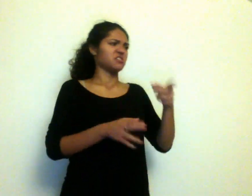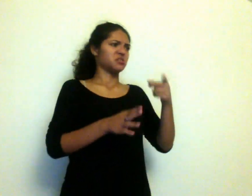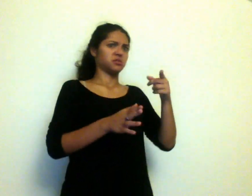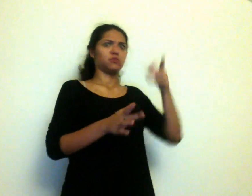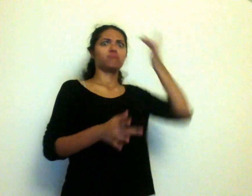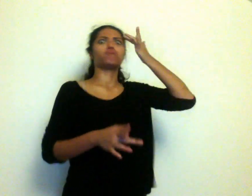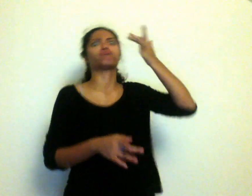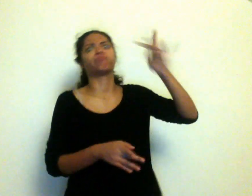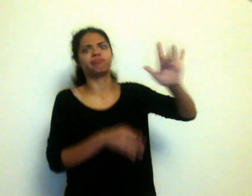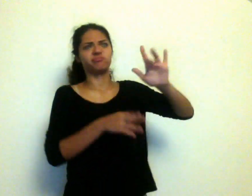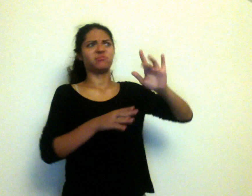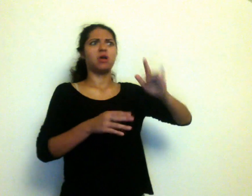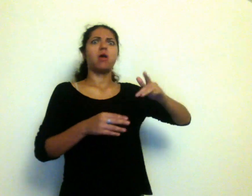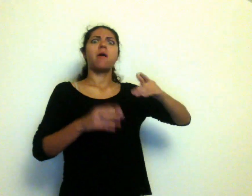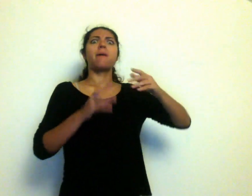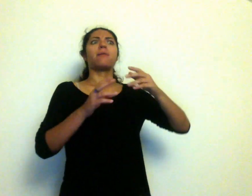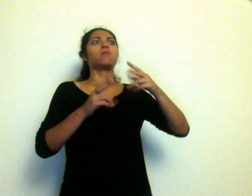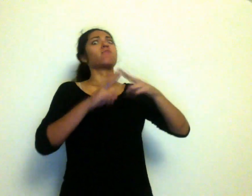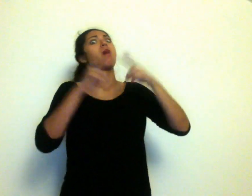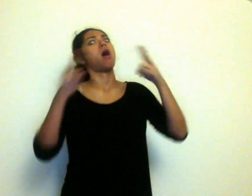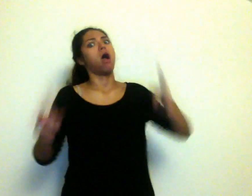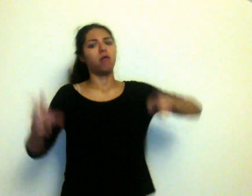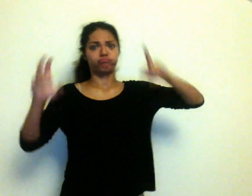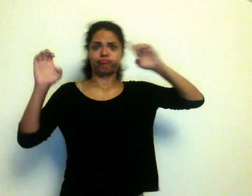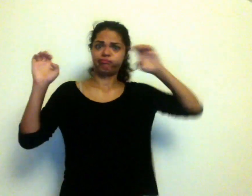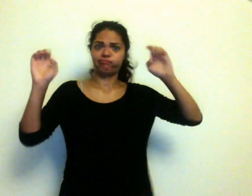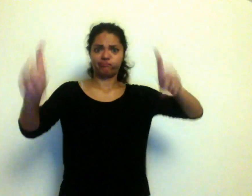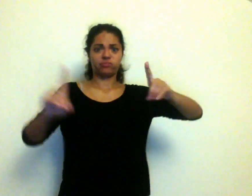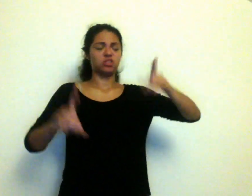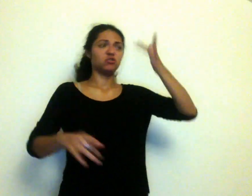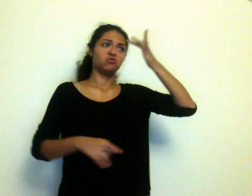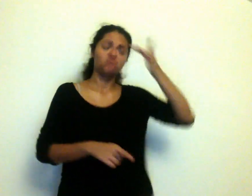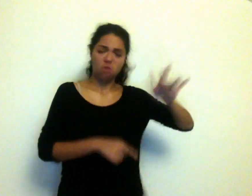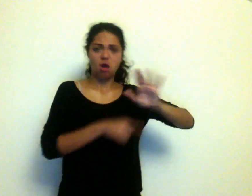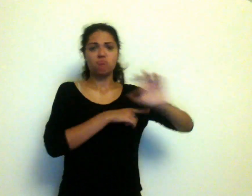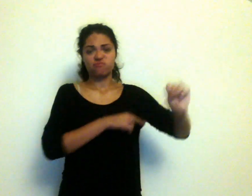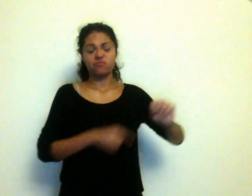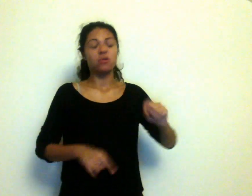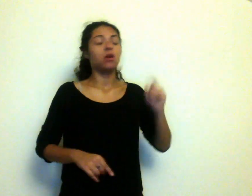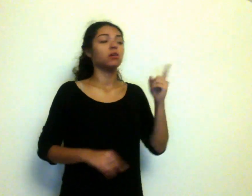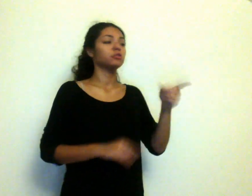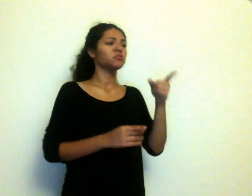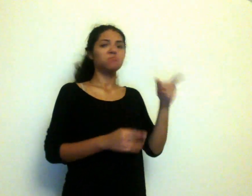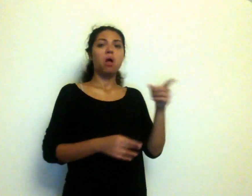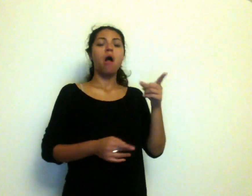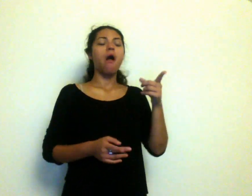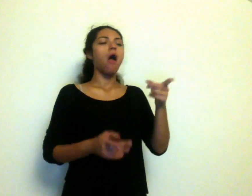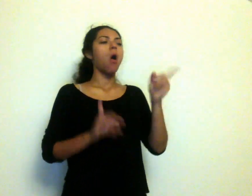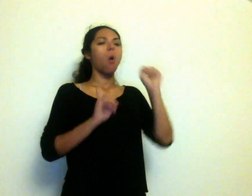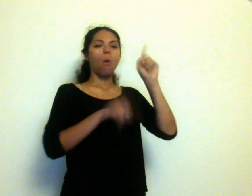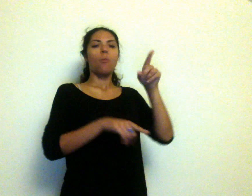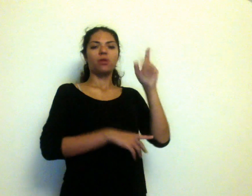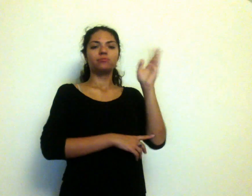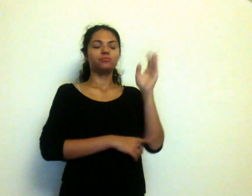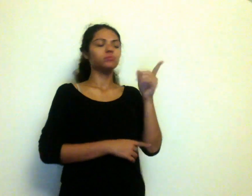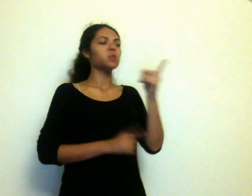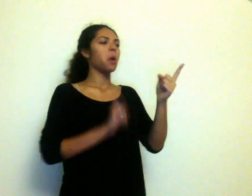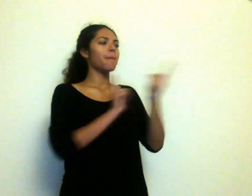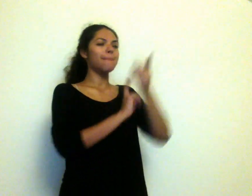highly educated now, made a commitment to Christ when a man who had not even gone to high school gave his testimony, and he made a